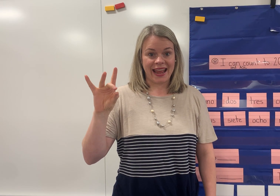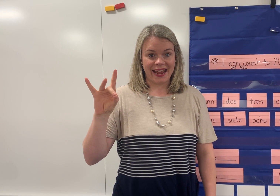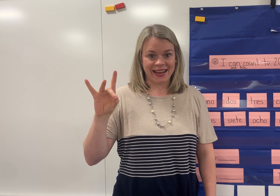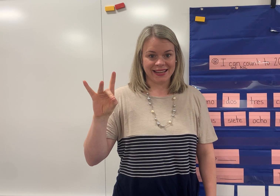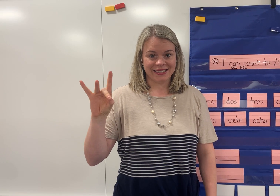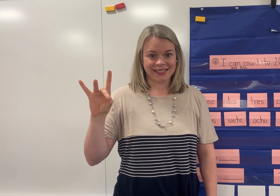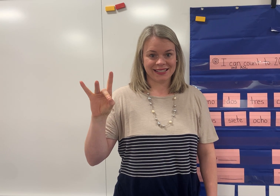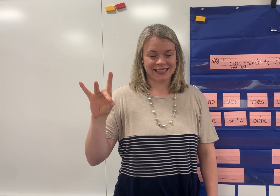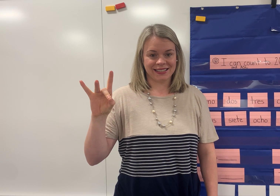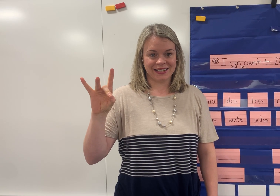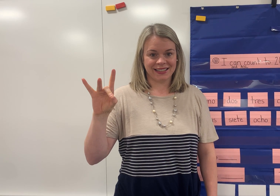8,